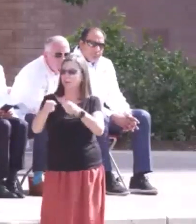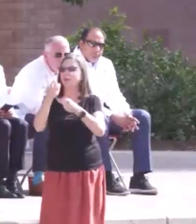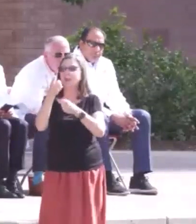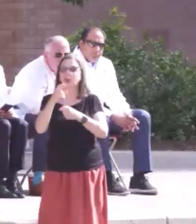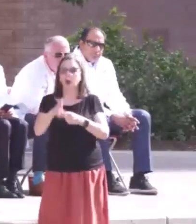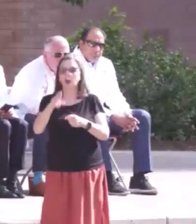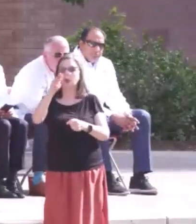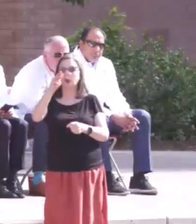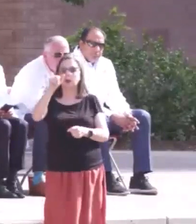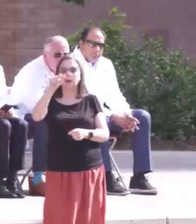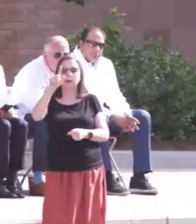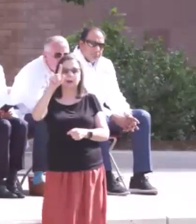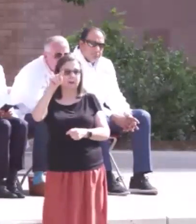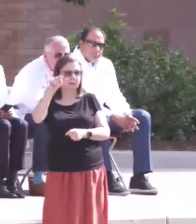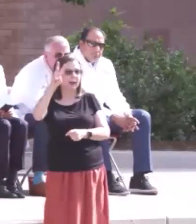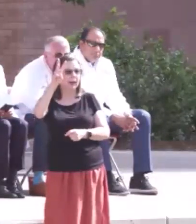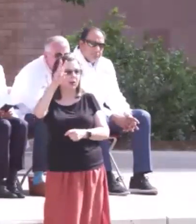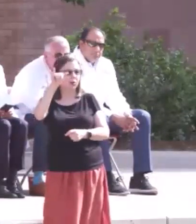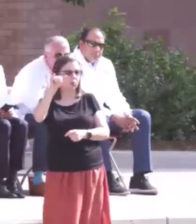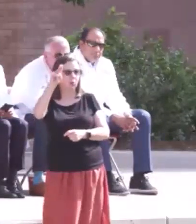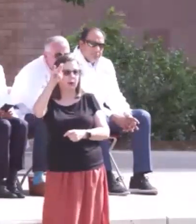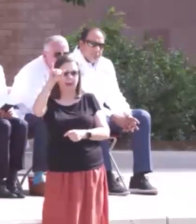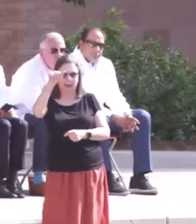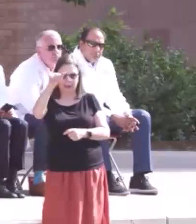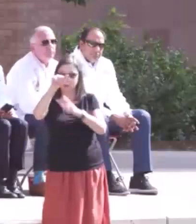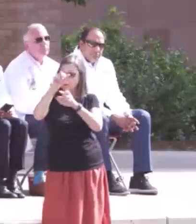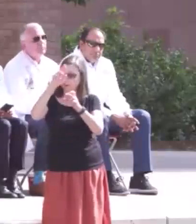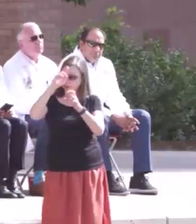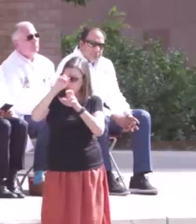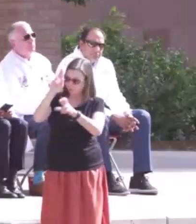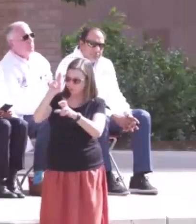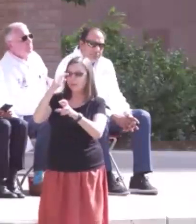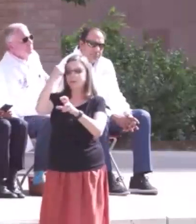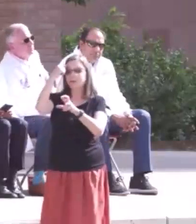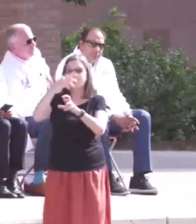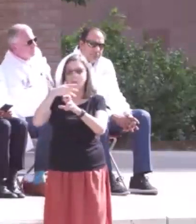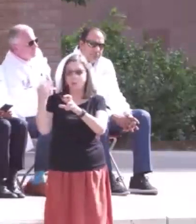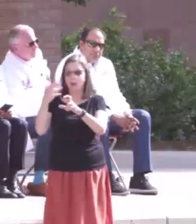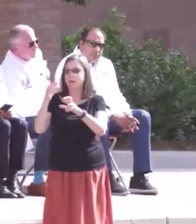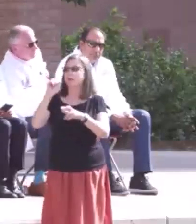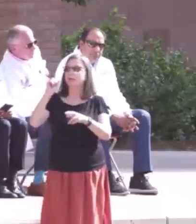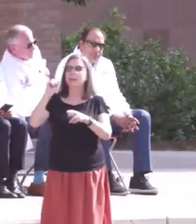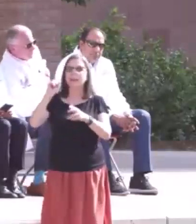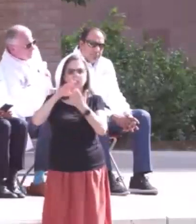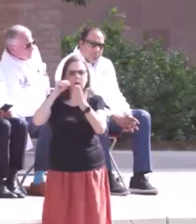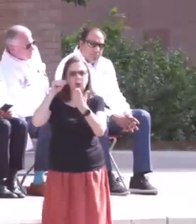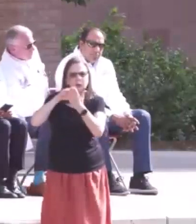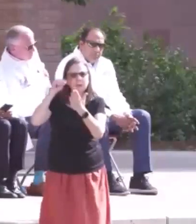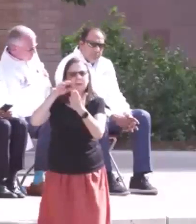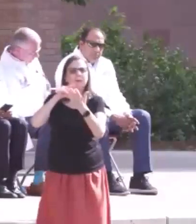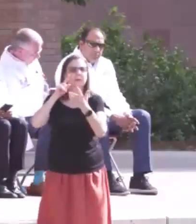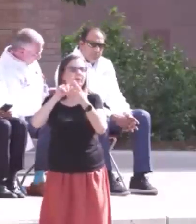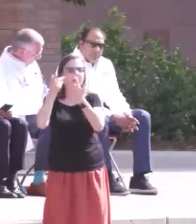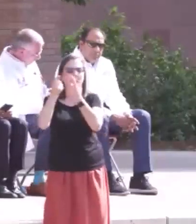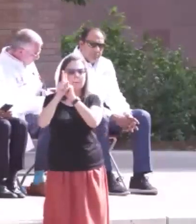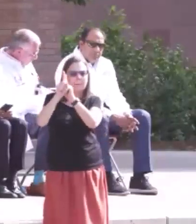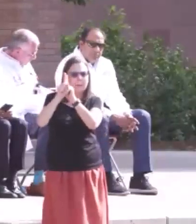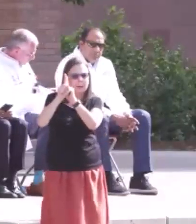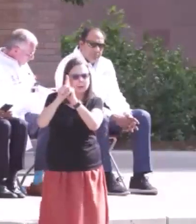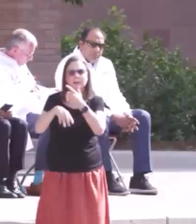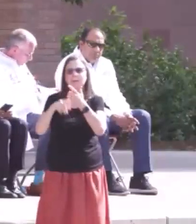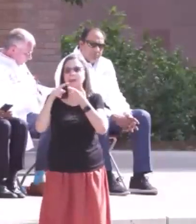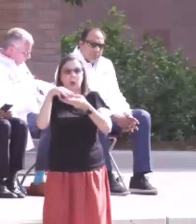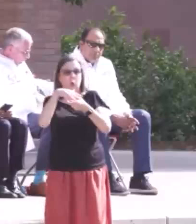Wynia. Matt is being recognized for his scholarship, mentoring, local and